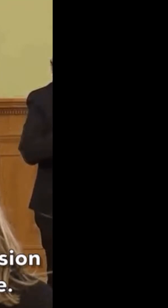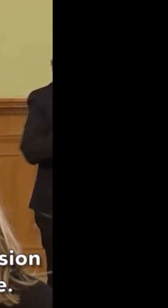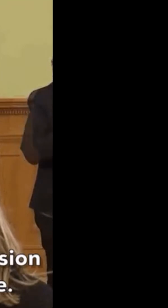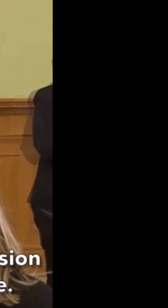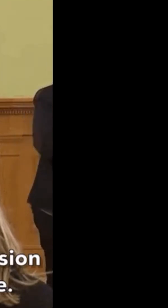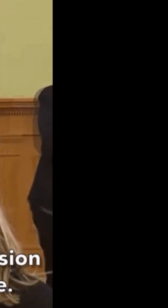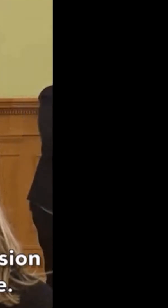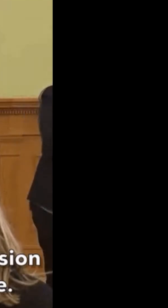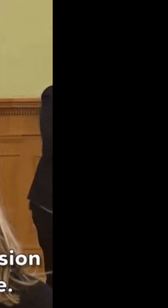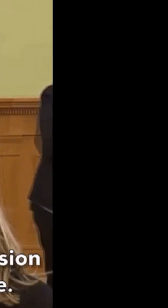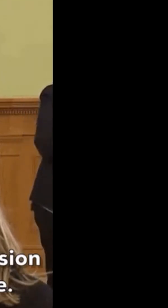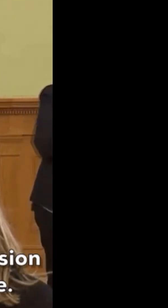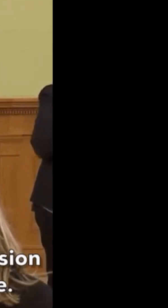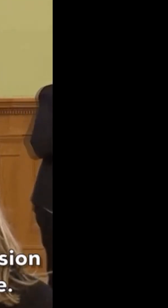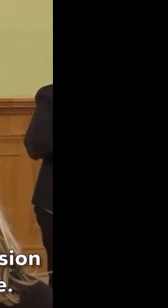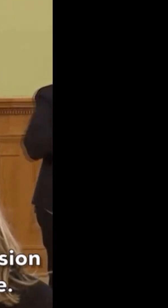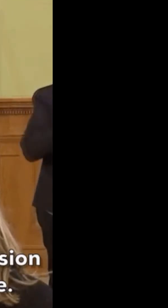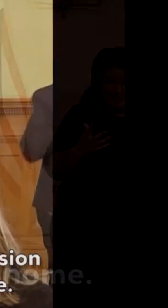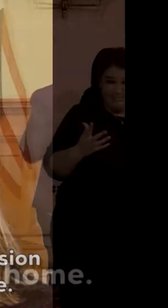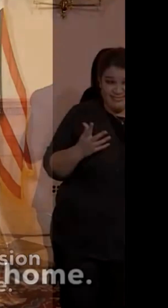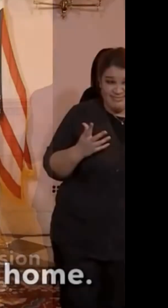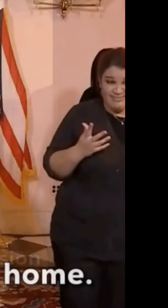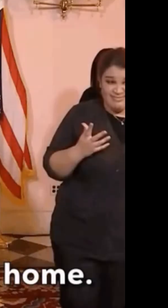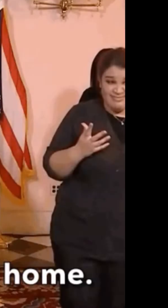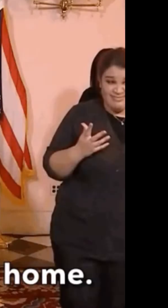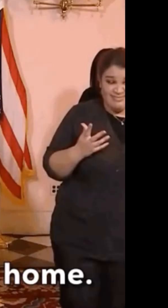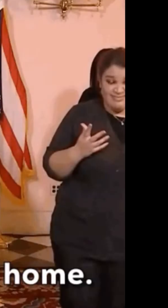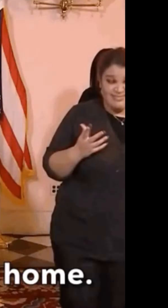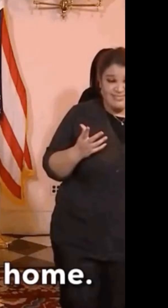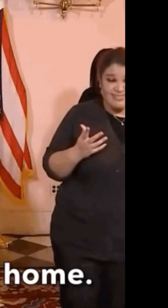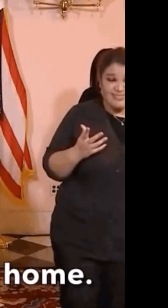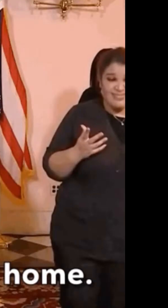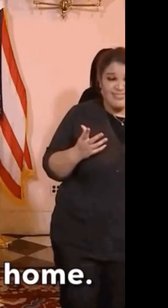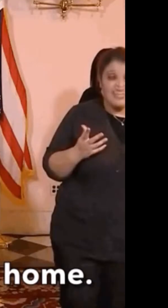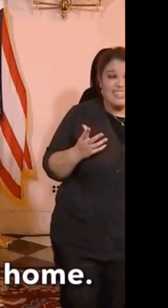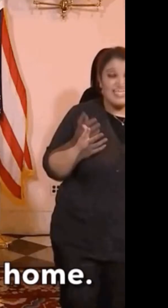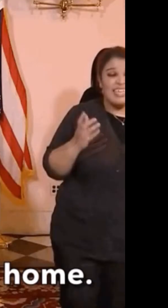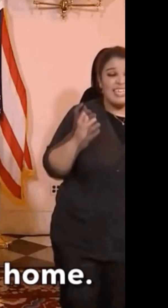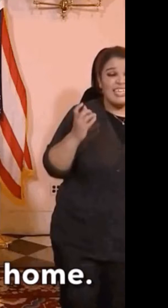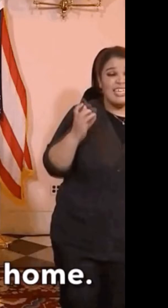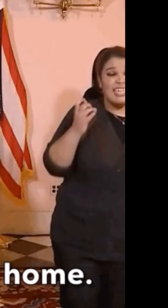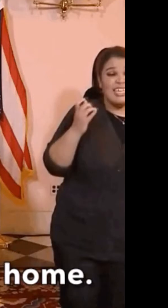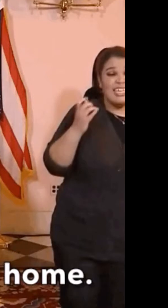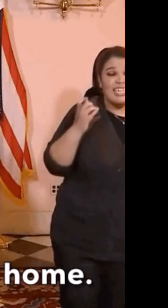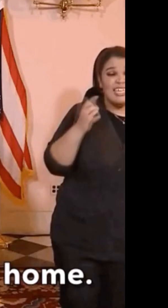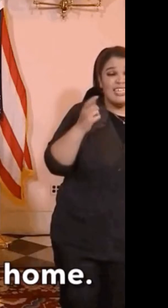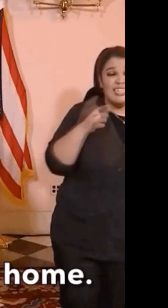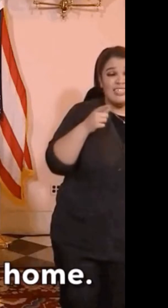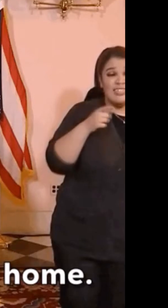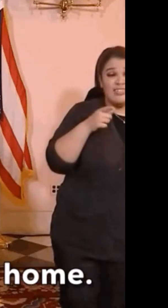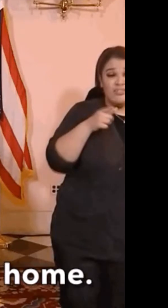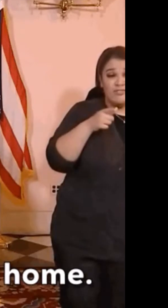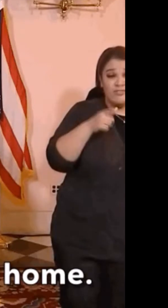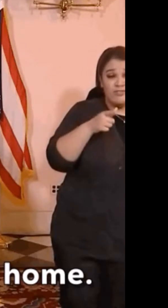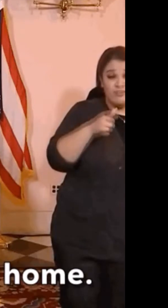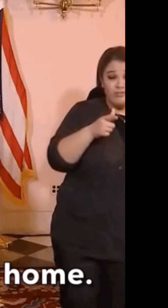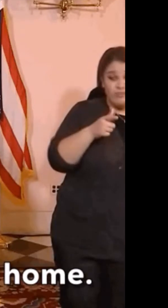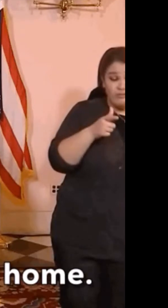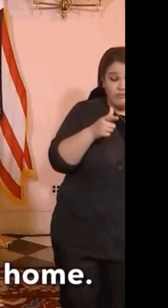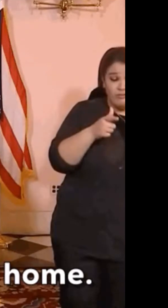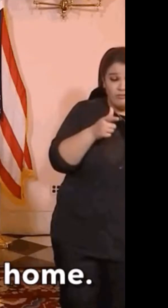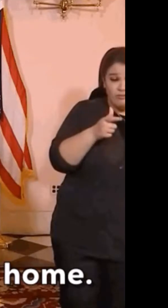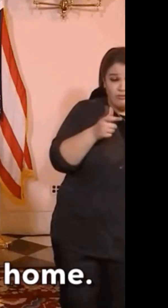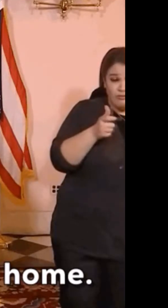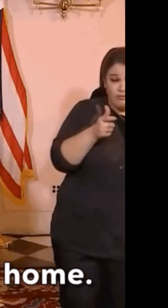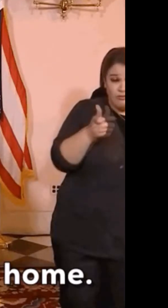follow the solicitors around. They are good on excuses but not on enforcement. As far as unemployment benefits, not one person we have